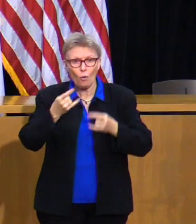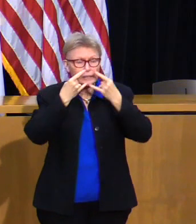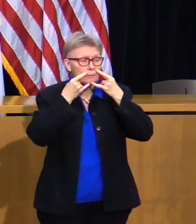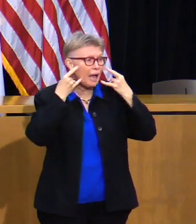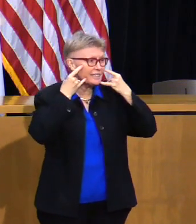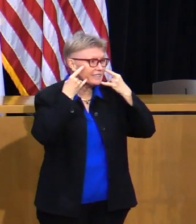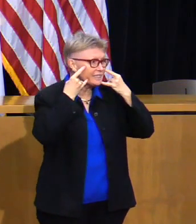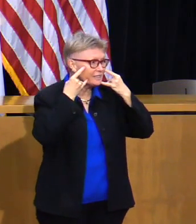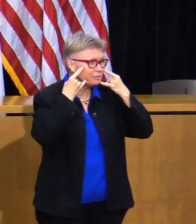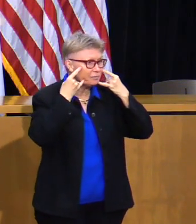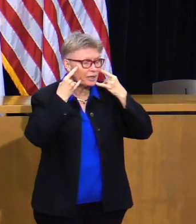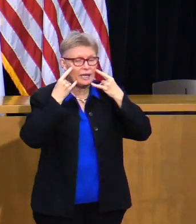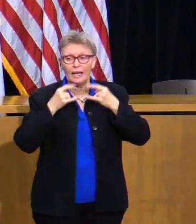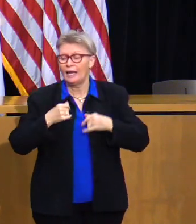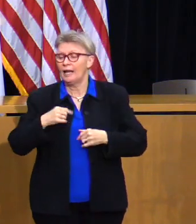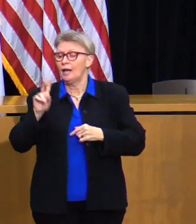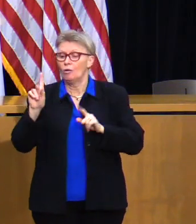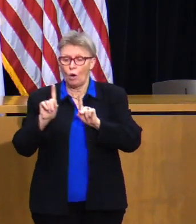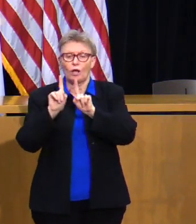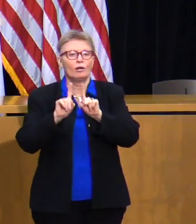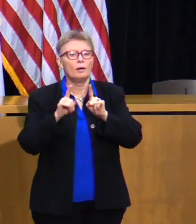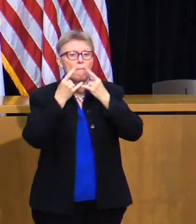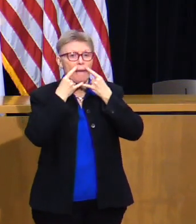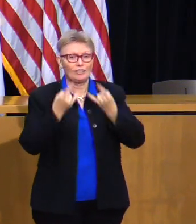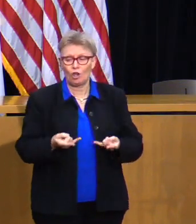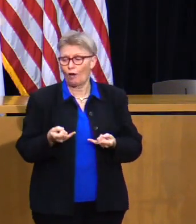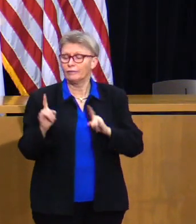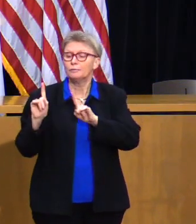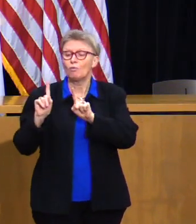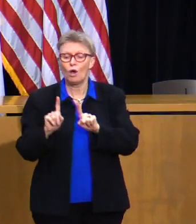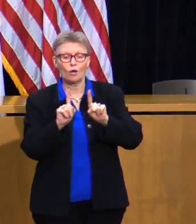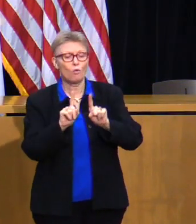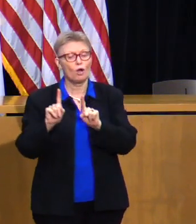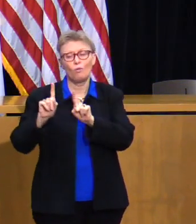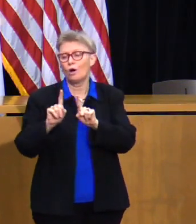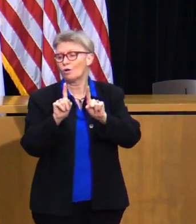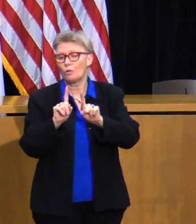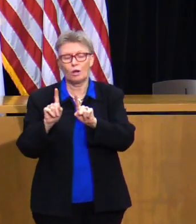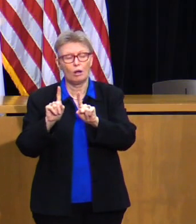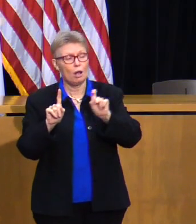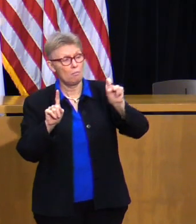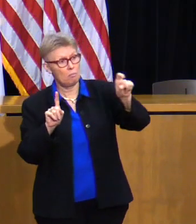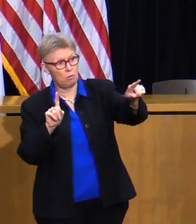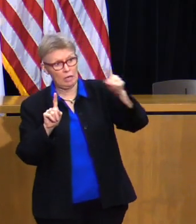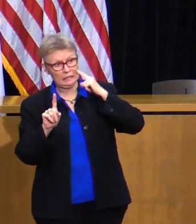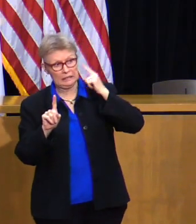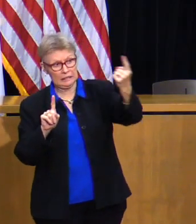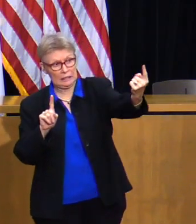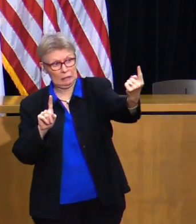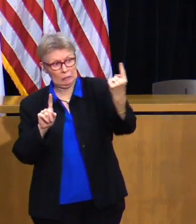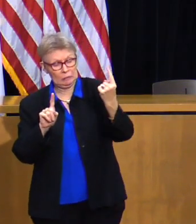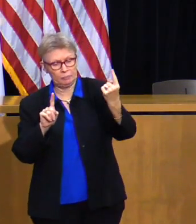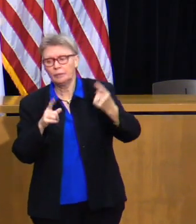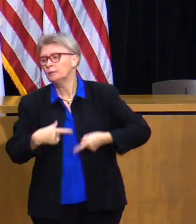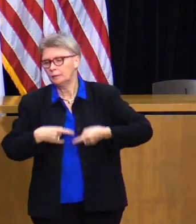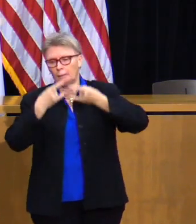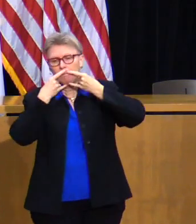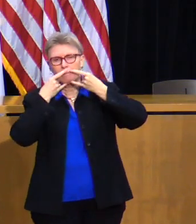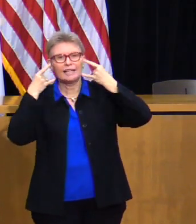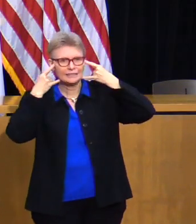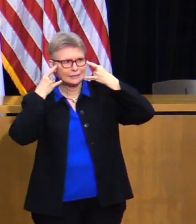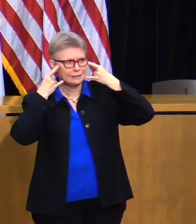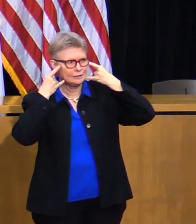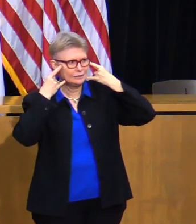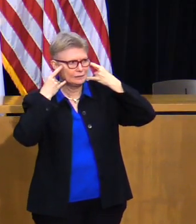And if I see anybody, I put it on. And I can't express how important it is for all of